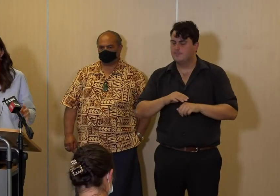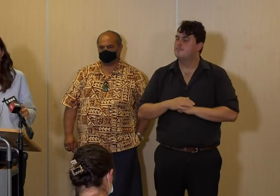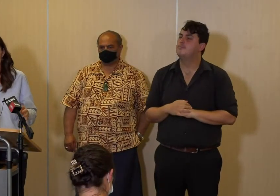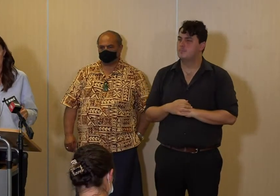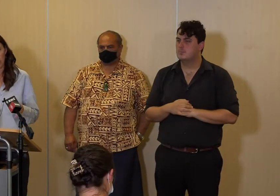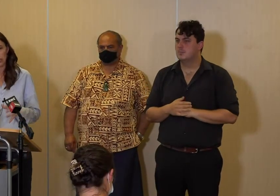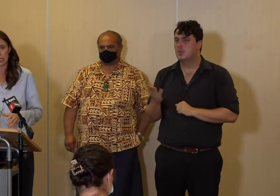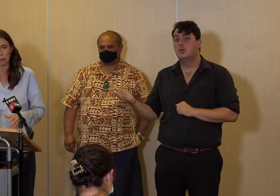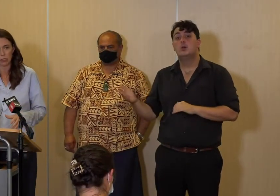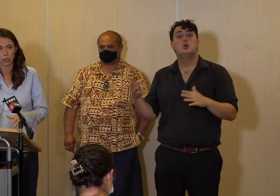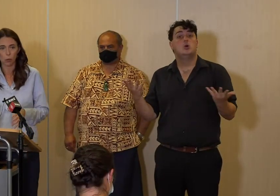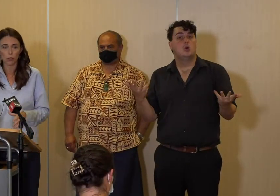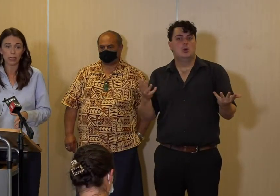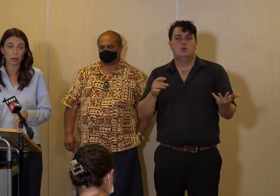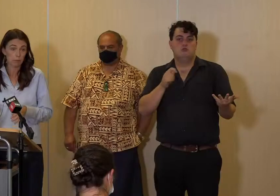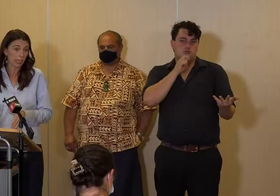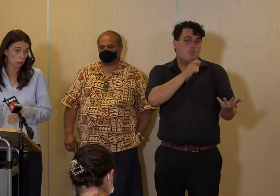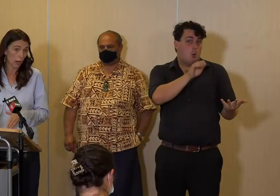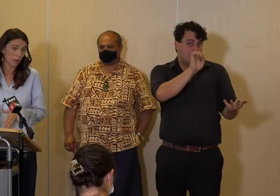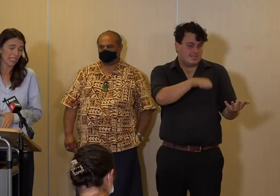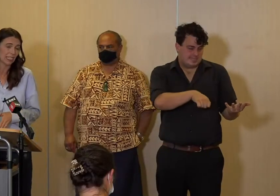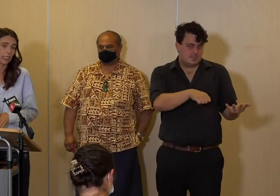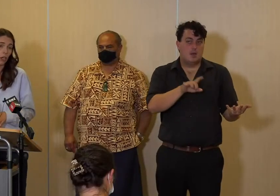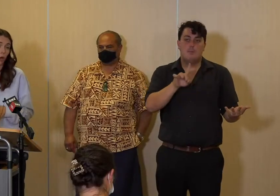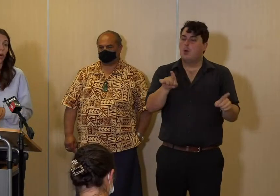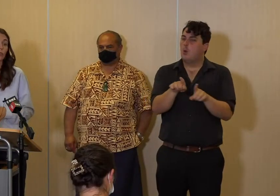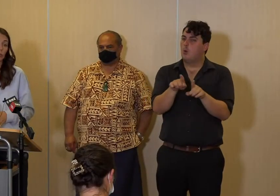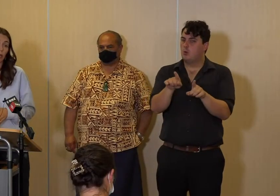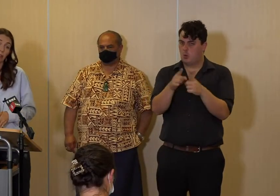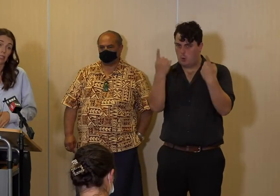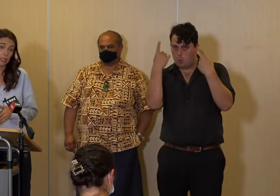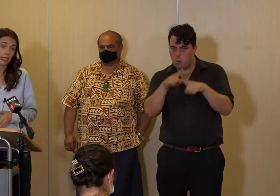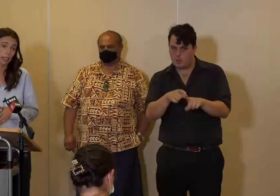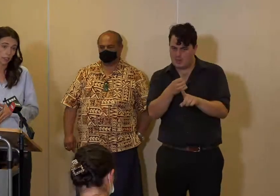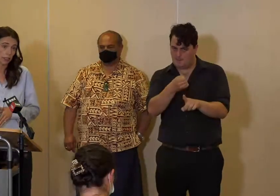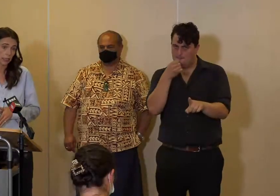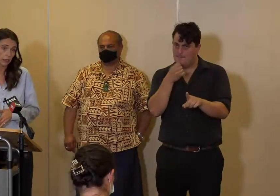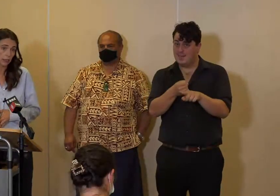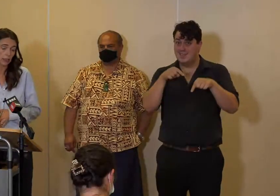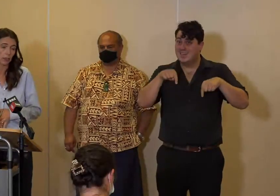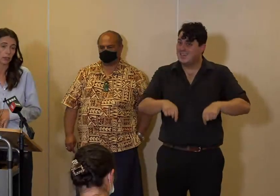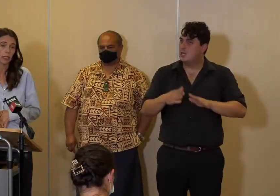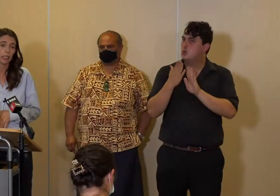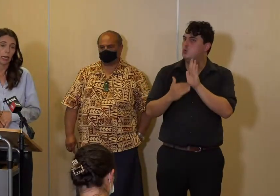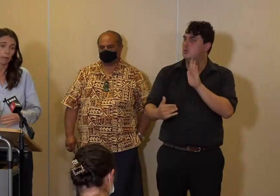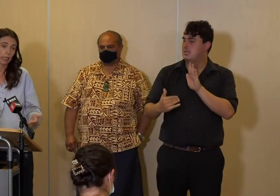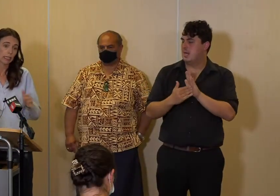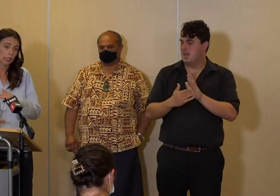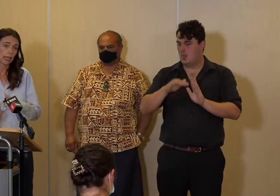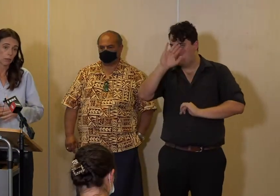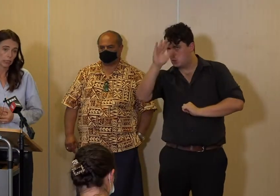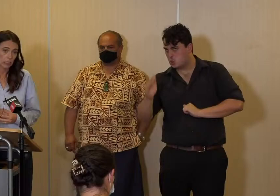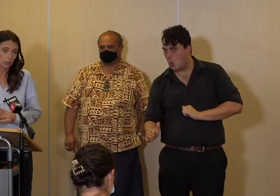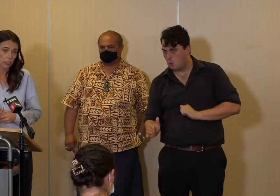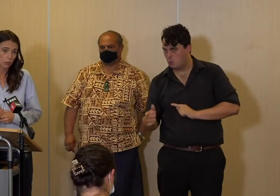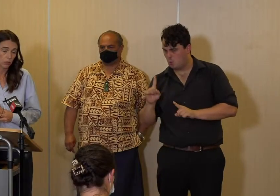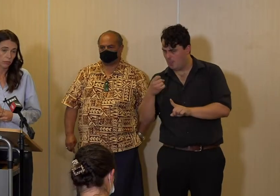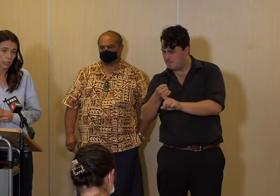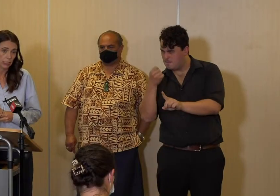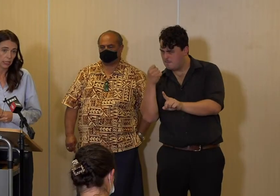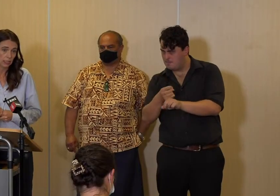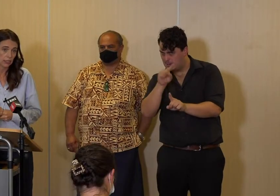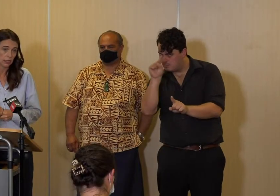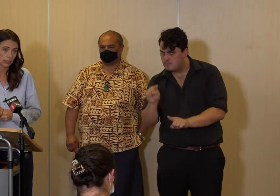us it was a matter of both establishing what the impact might be on coastal areas here in New Zealand. So immediately our Minister for